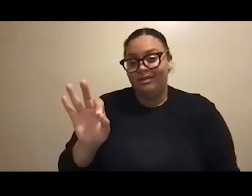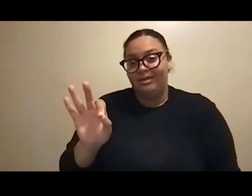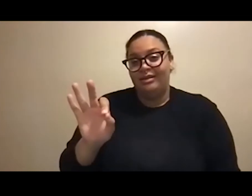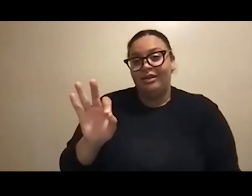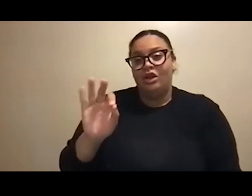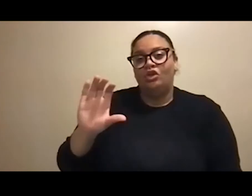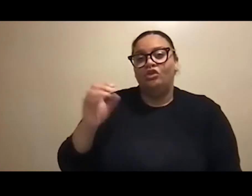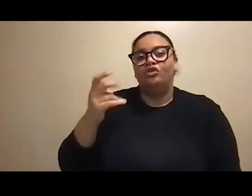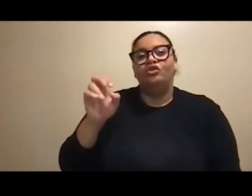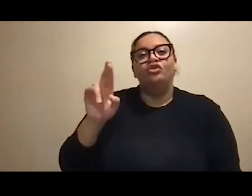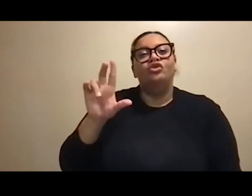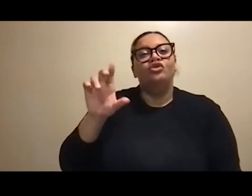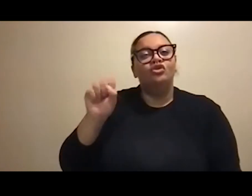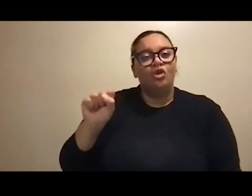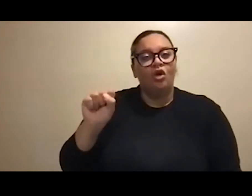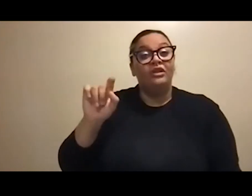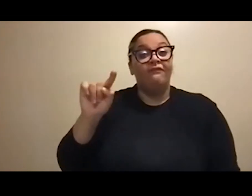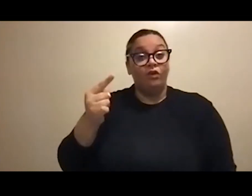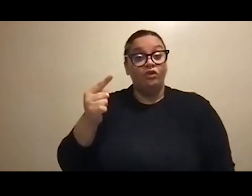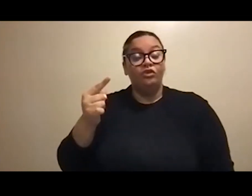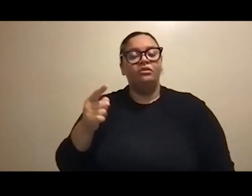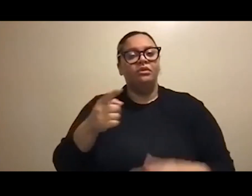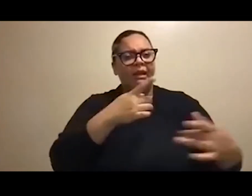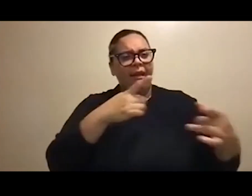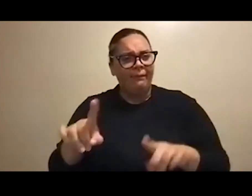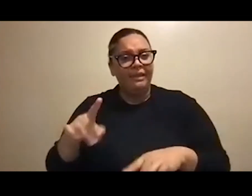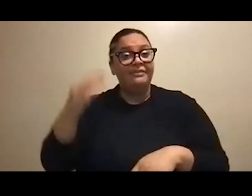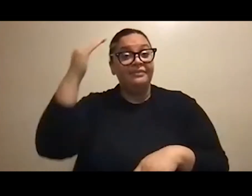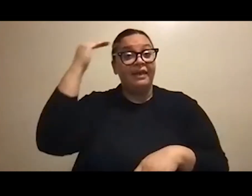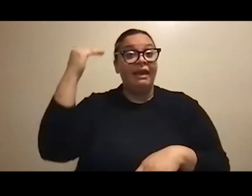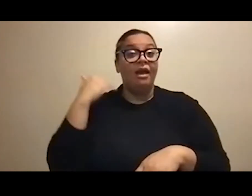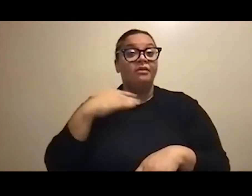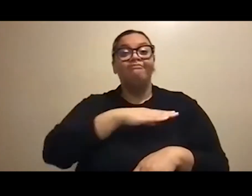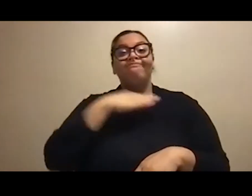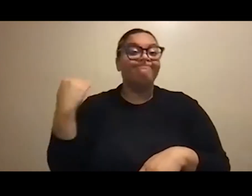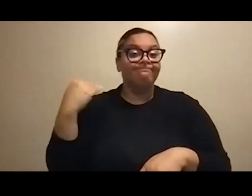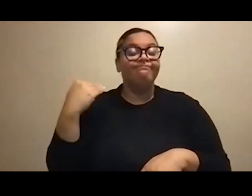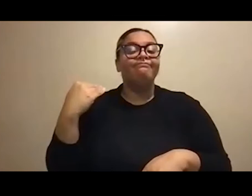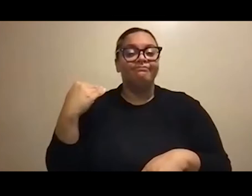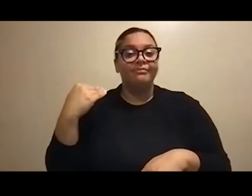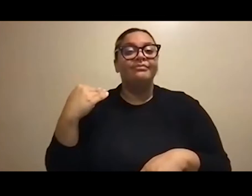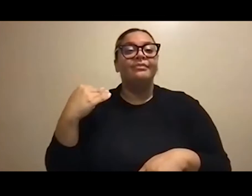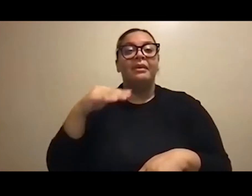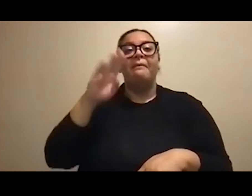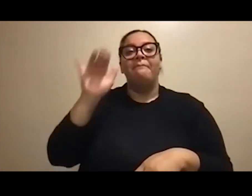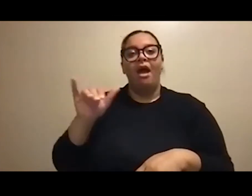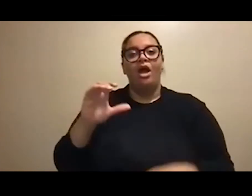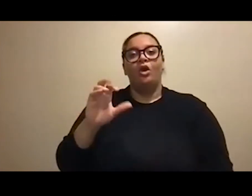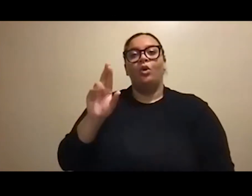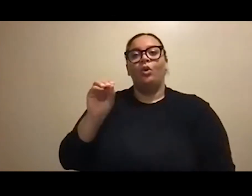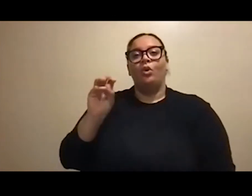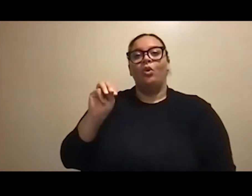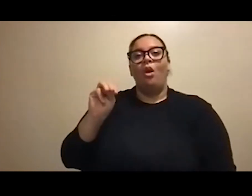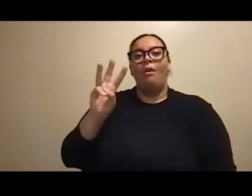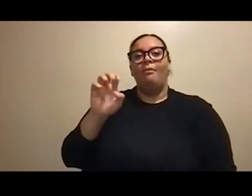Charles I was beheaded by the parliamentarians, headed by Oliver Cromwell, and in a pretty